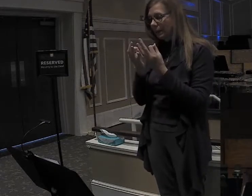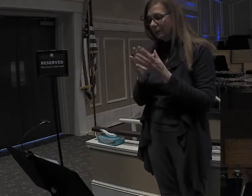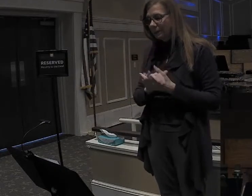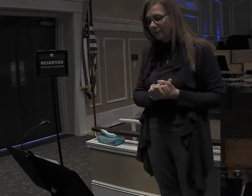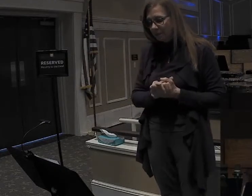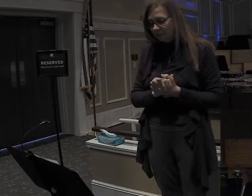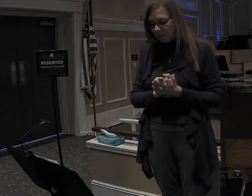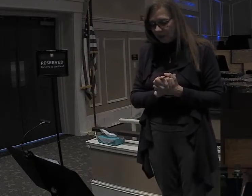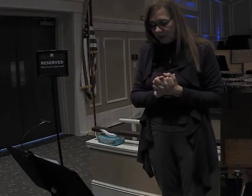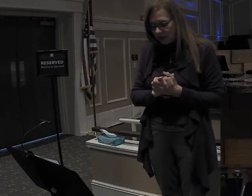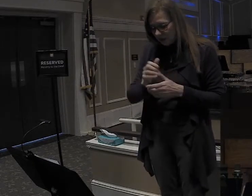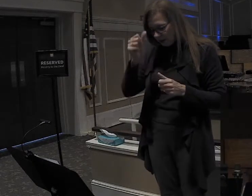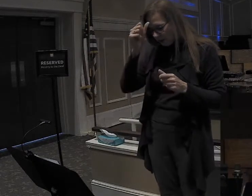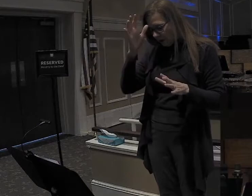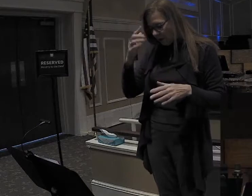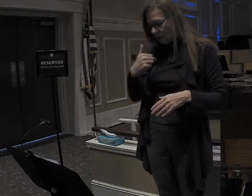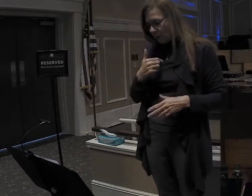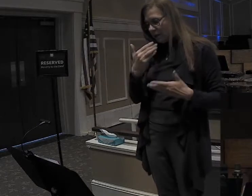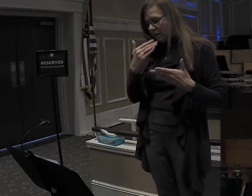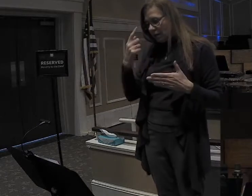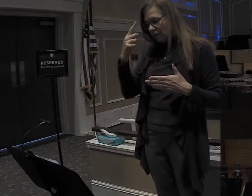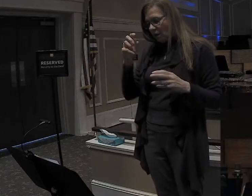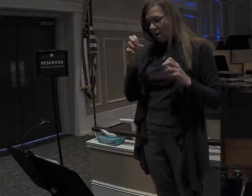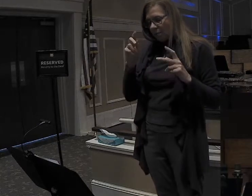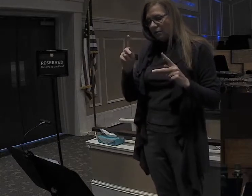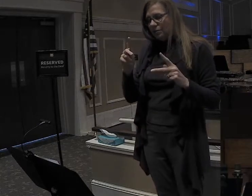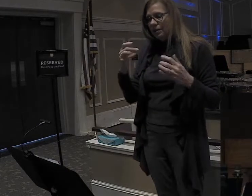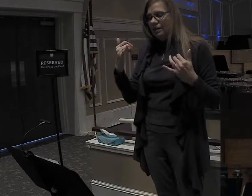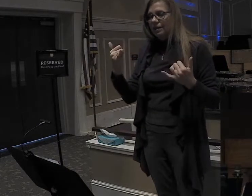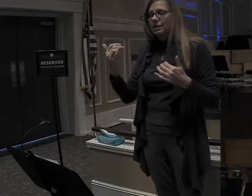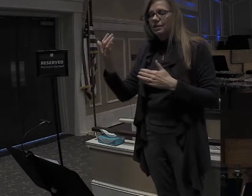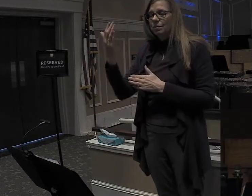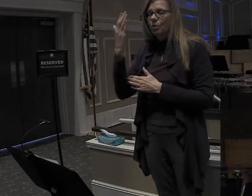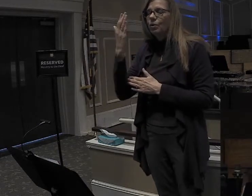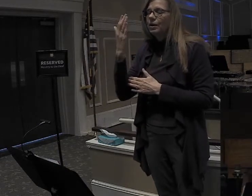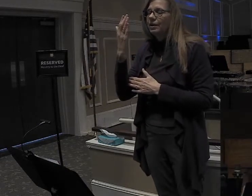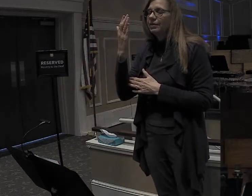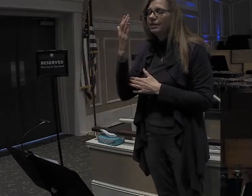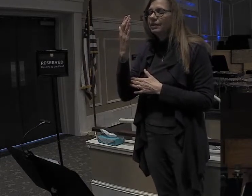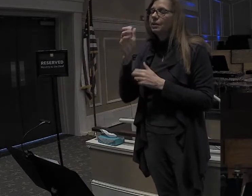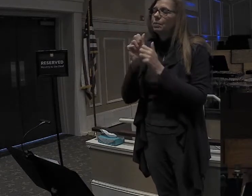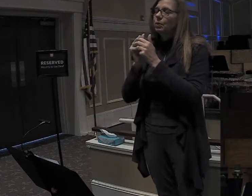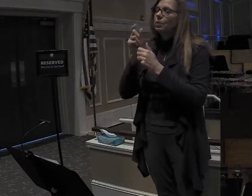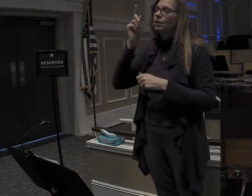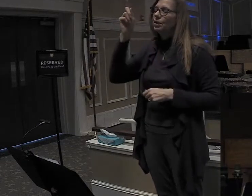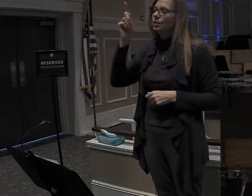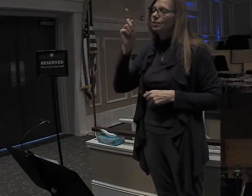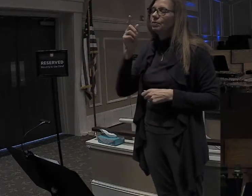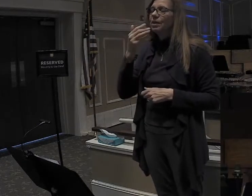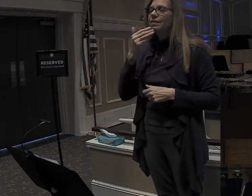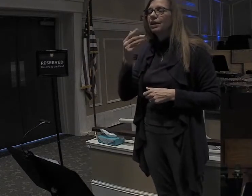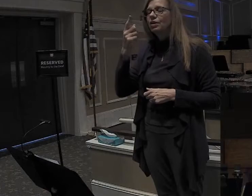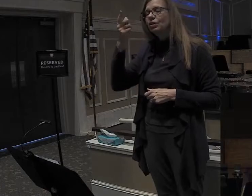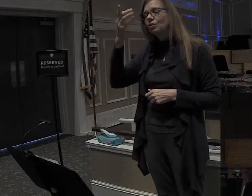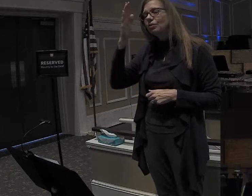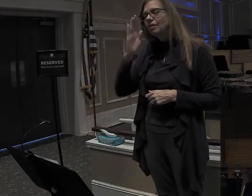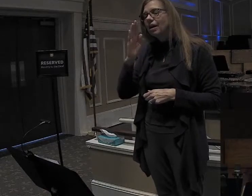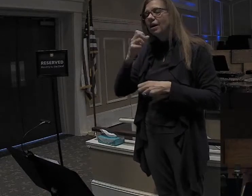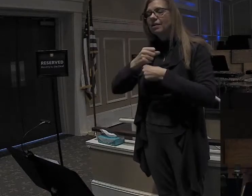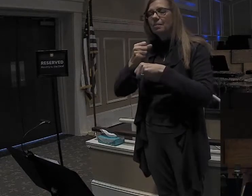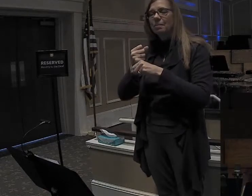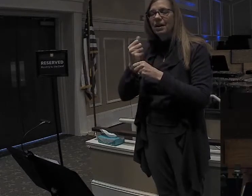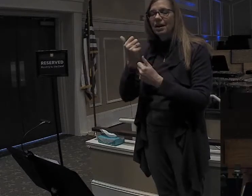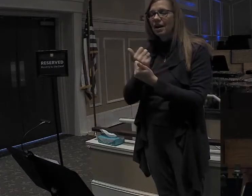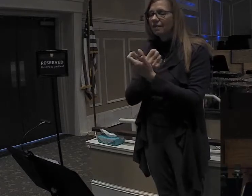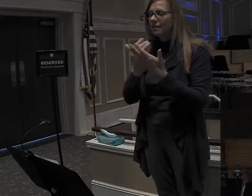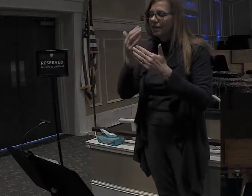So let's pray together. Father, we thank you for the opportunity to come before you this morning. We thank you that you're the God of all creation, Lord of heaven and earth. And